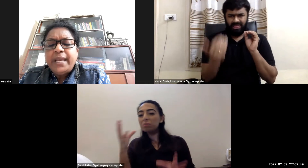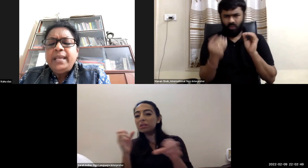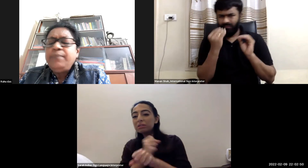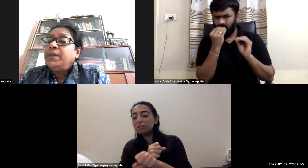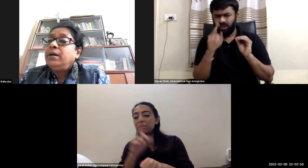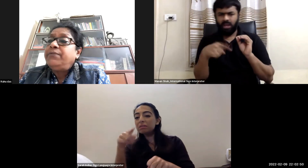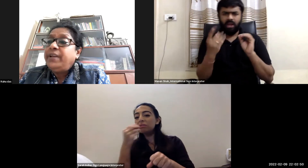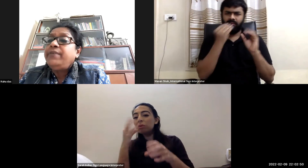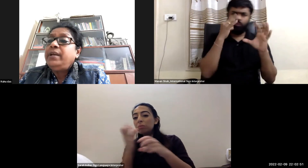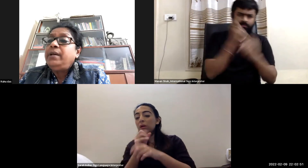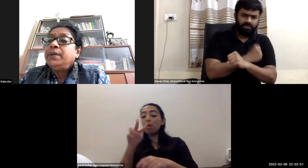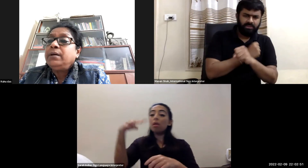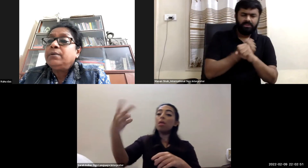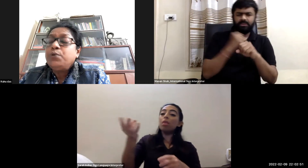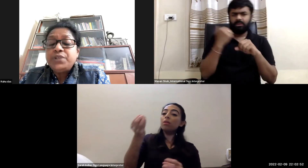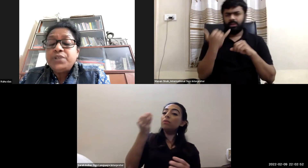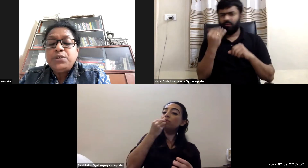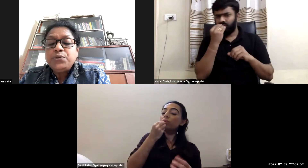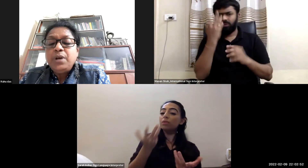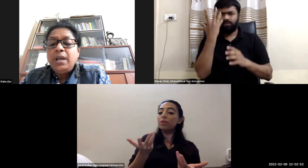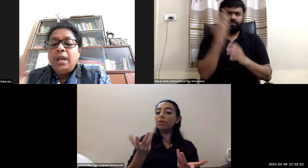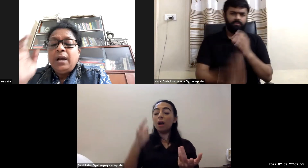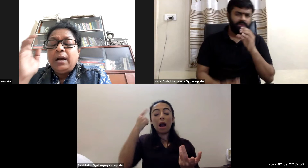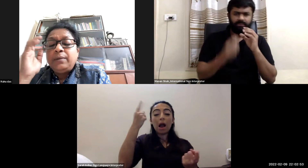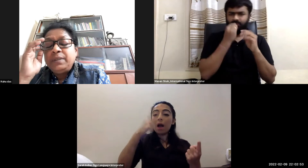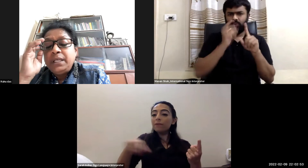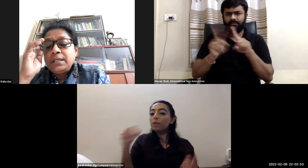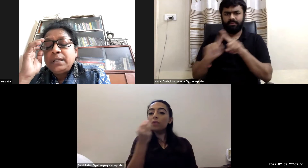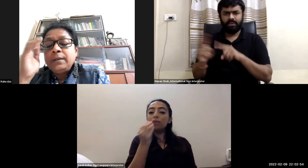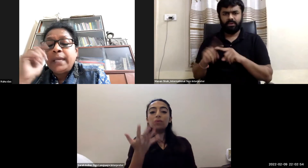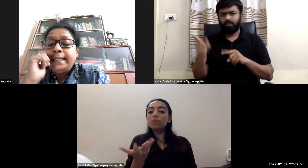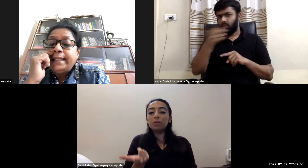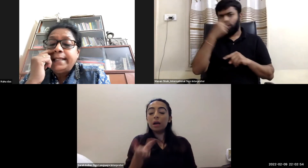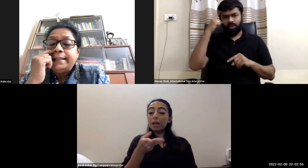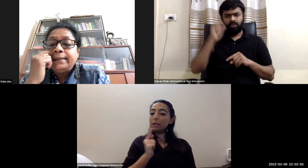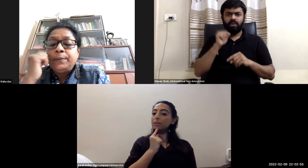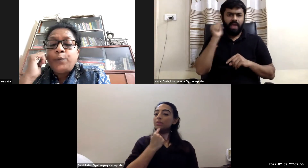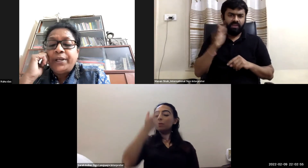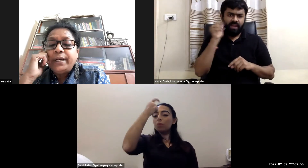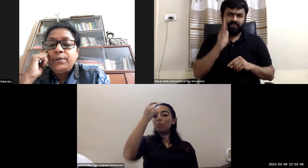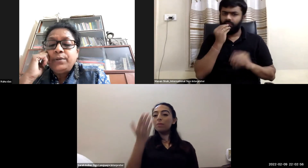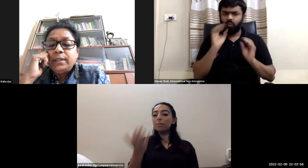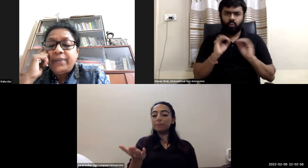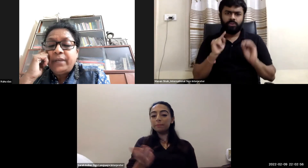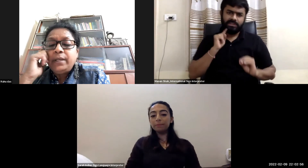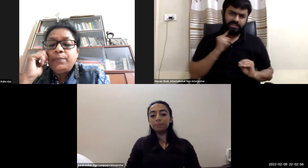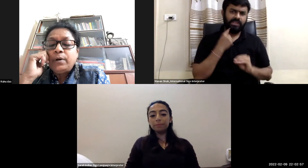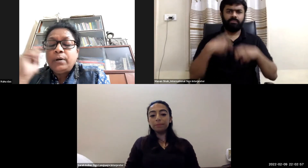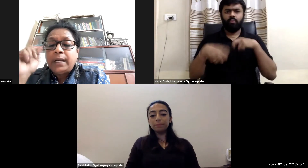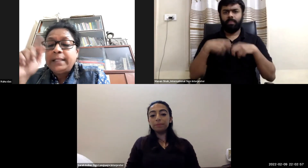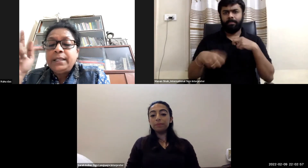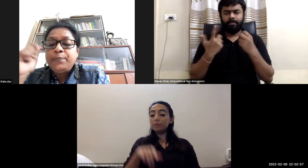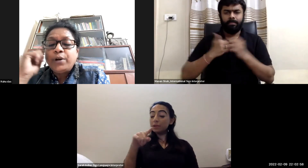this is really very, very crucial issue. This Ketan had pointed out a very,